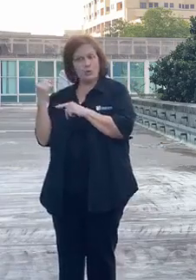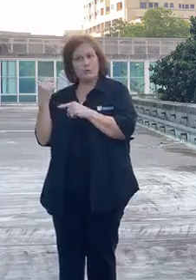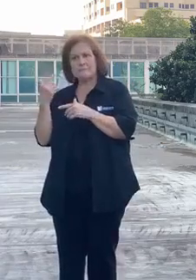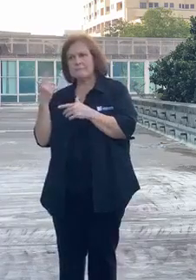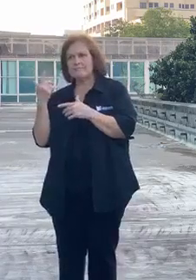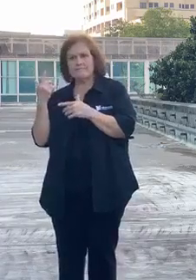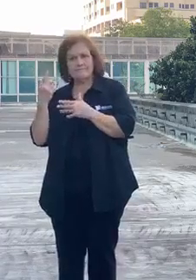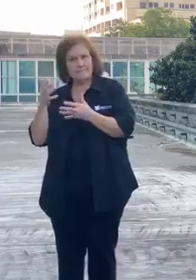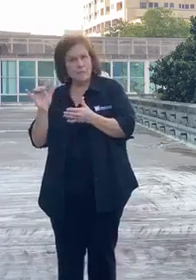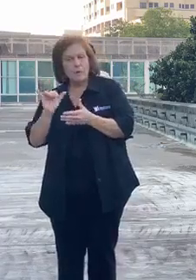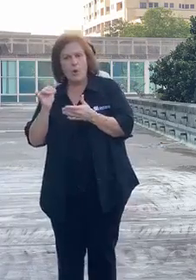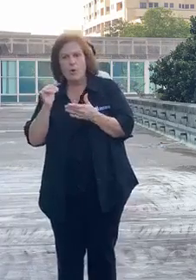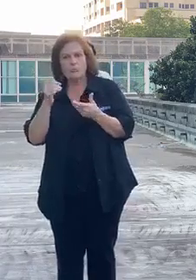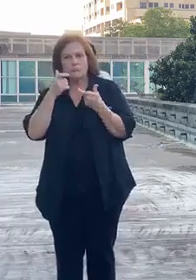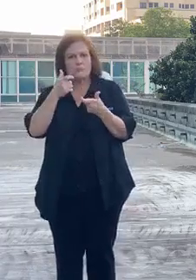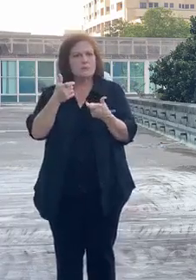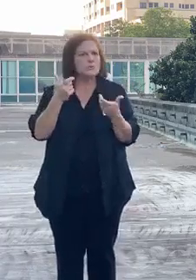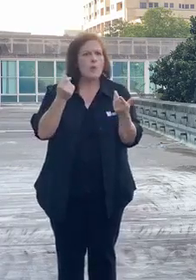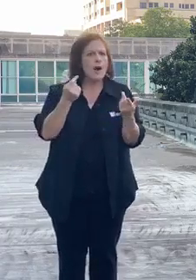interested in looking into this.